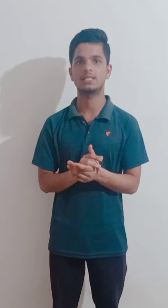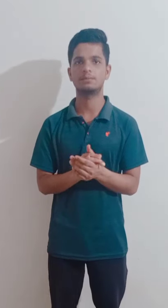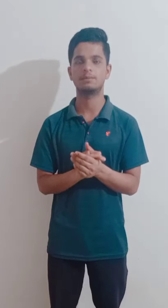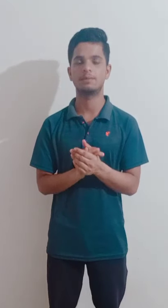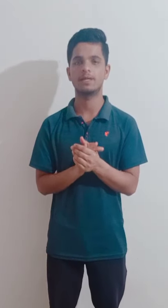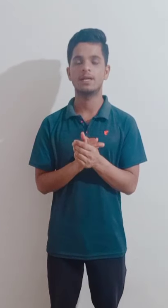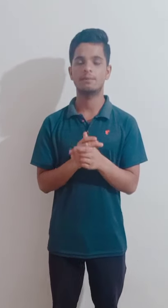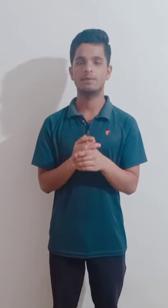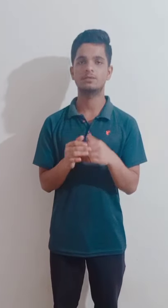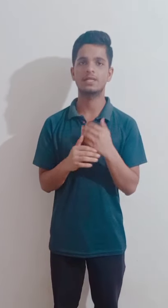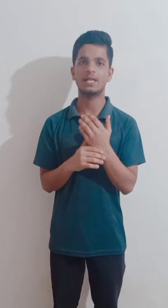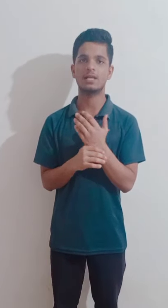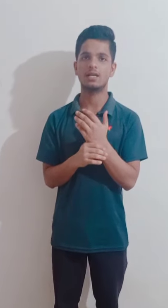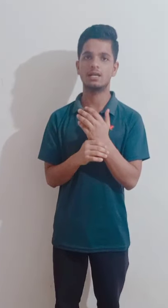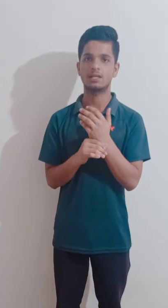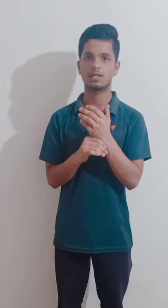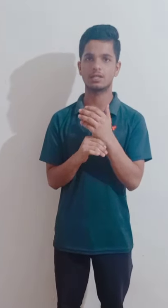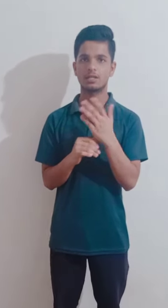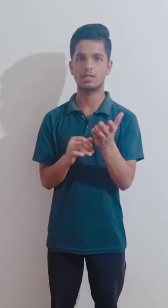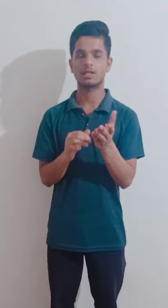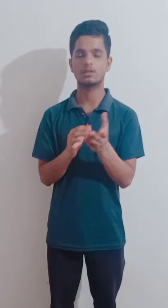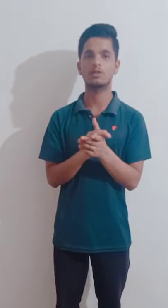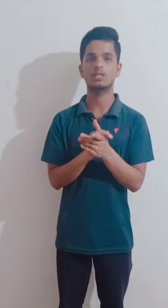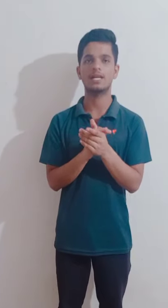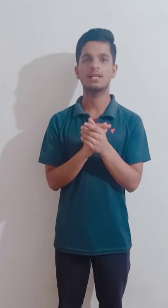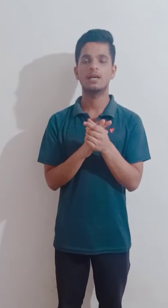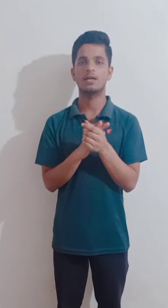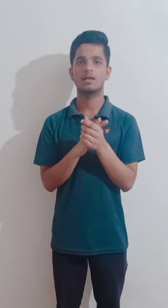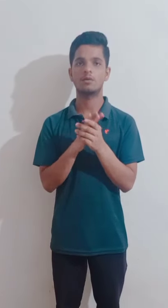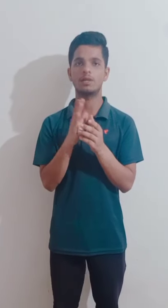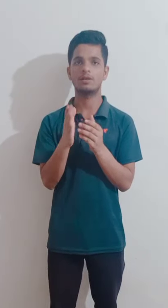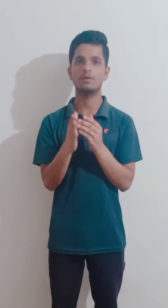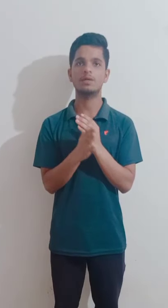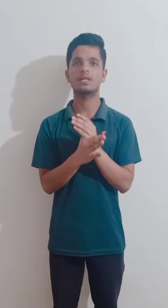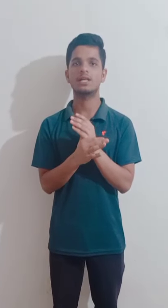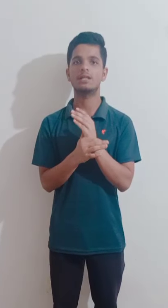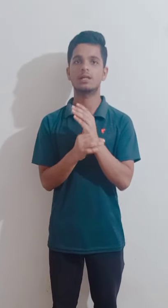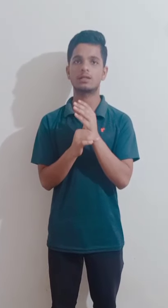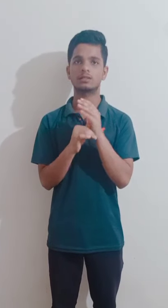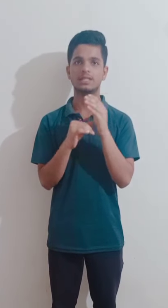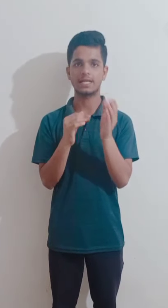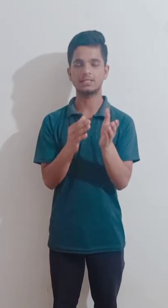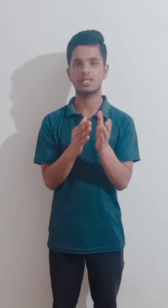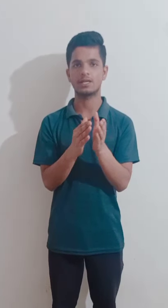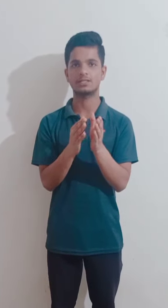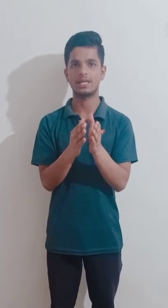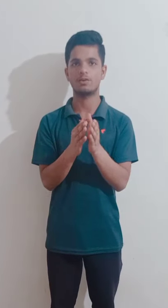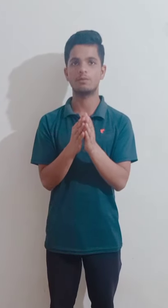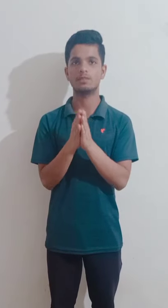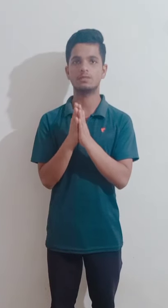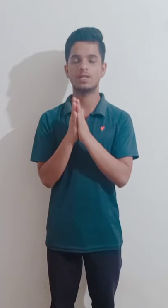memory. Means we can conclude that whenever we create a second scenario, means whenever we